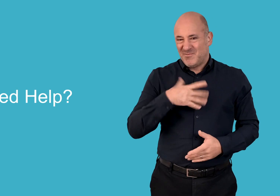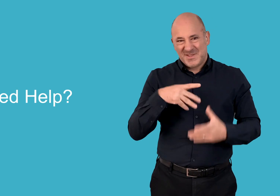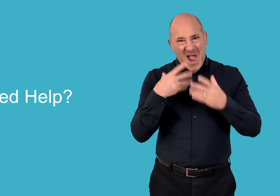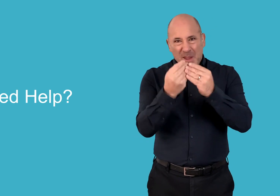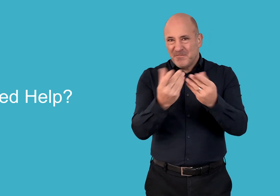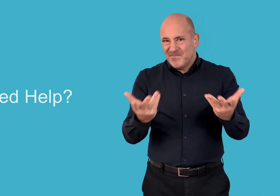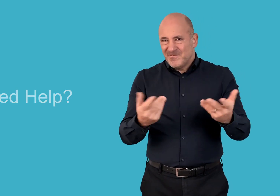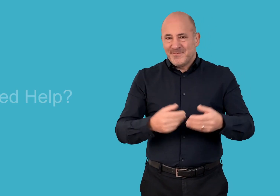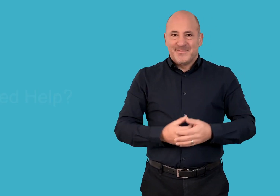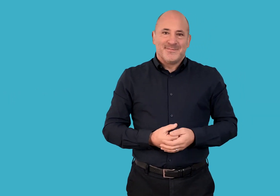Need help?